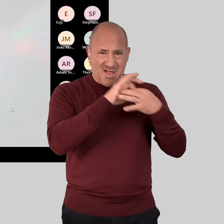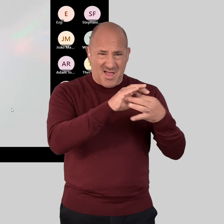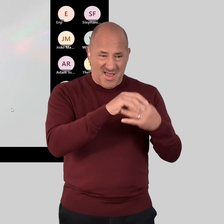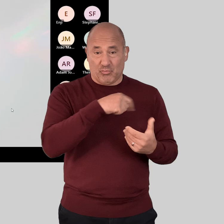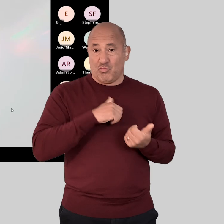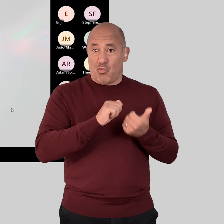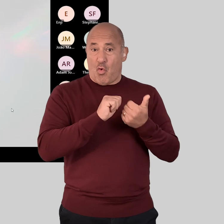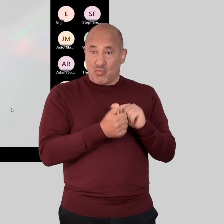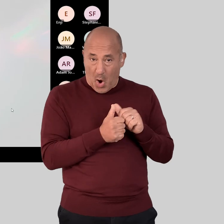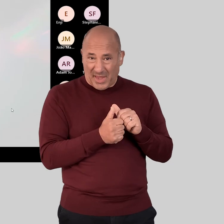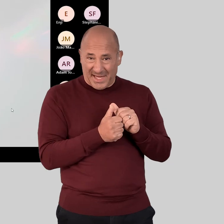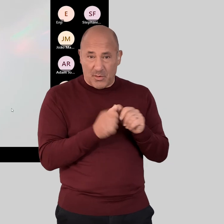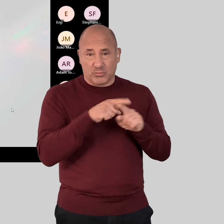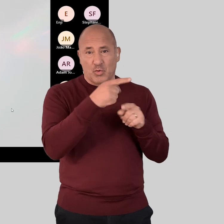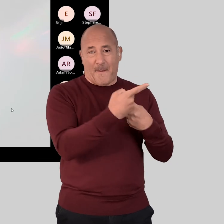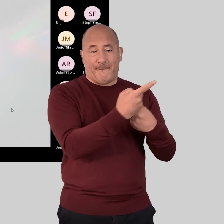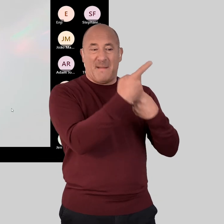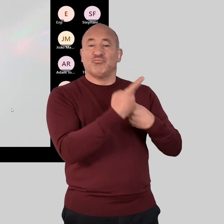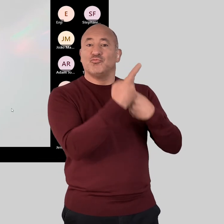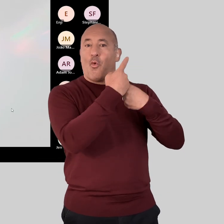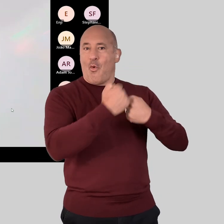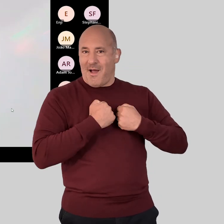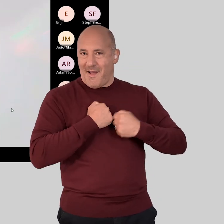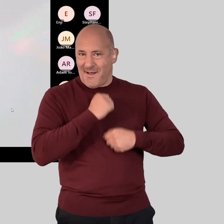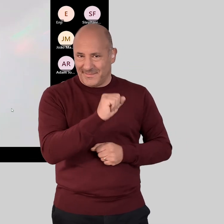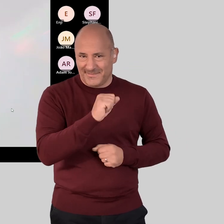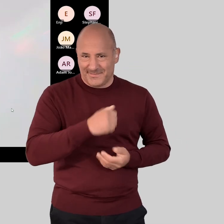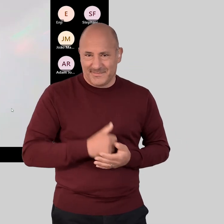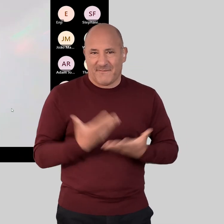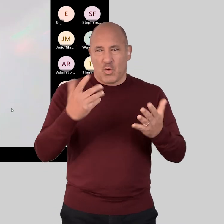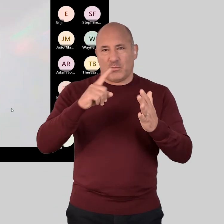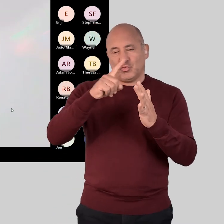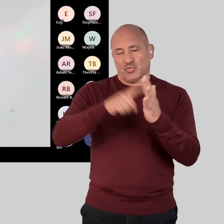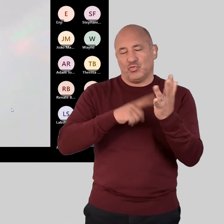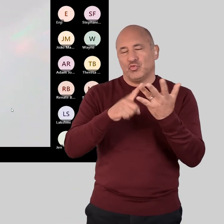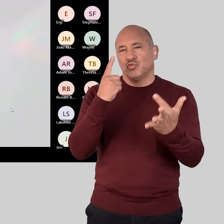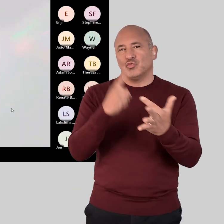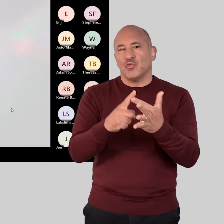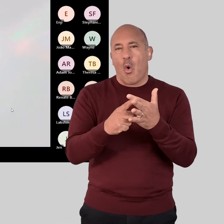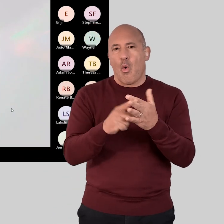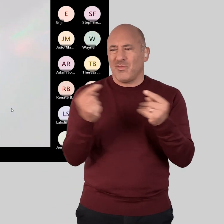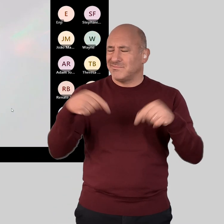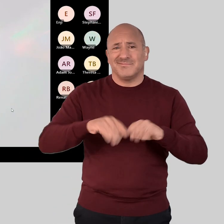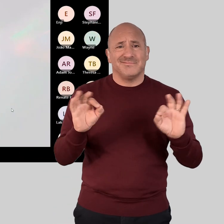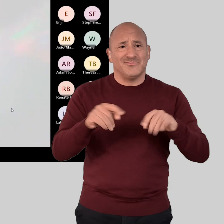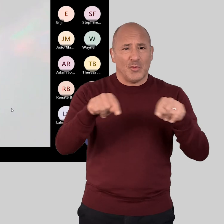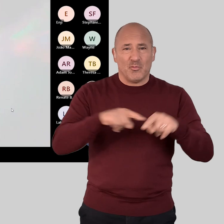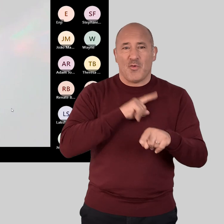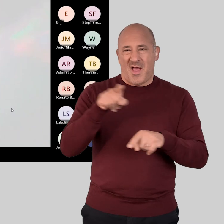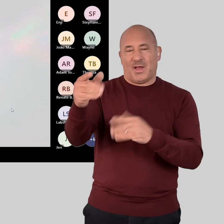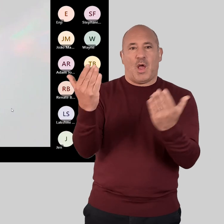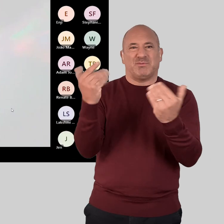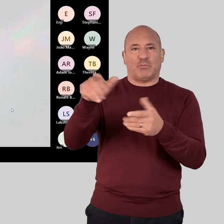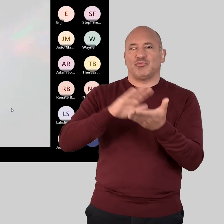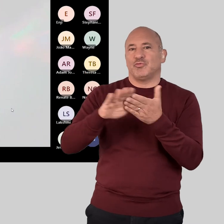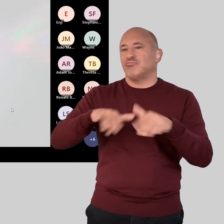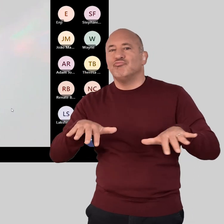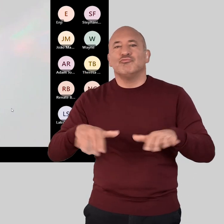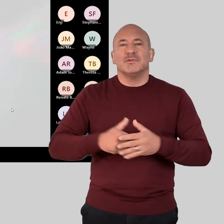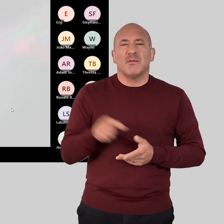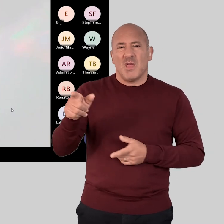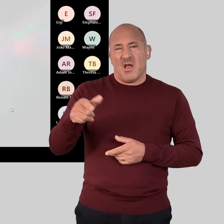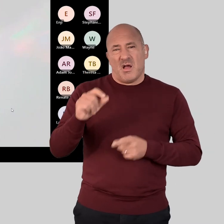mentor on the project. And of course, Joe, who's not in the room because he's on the reception desk, but has been a really amazing